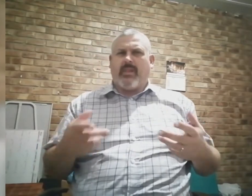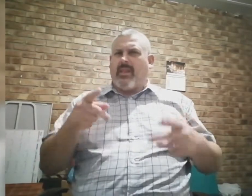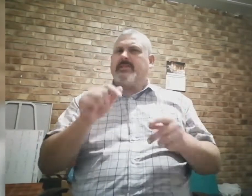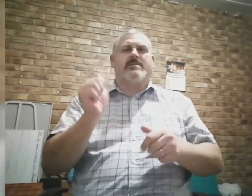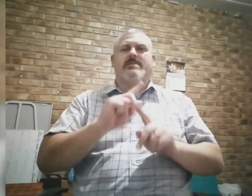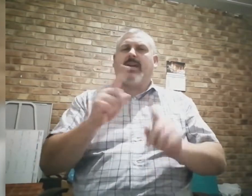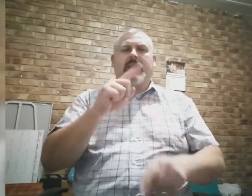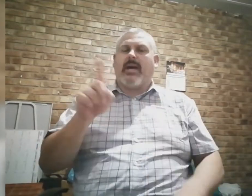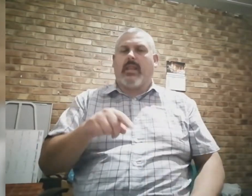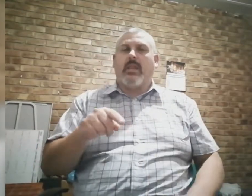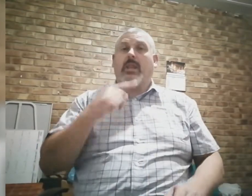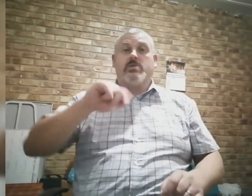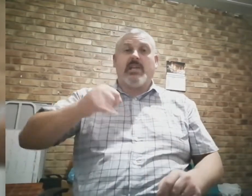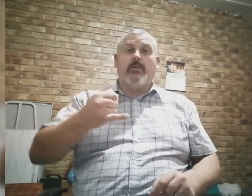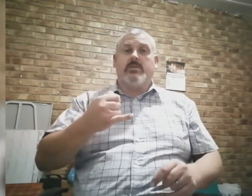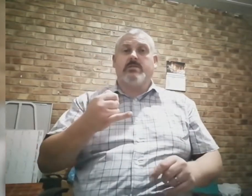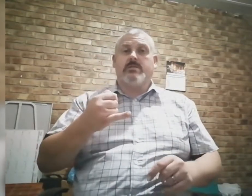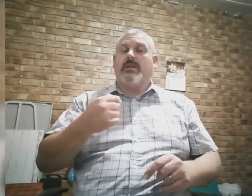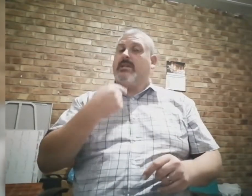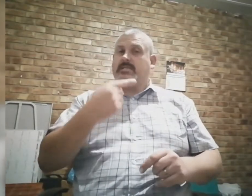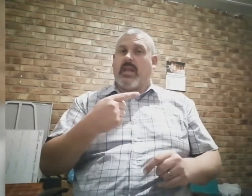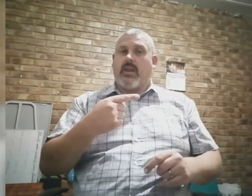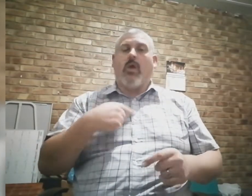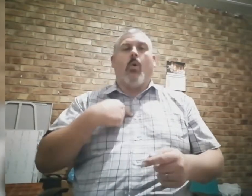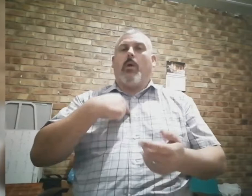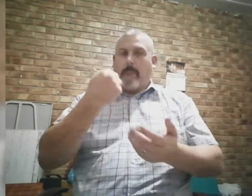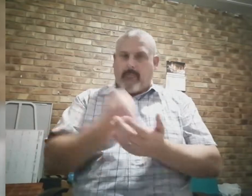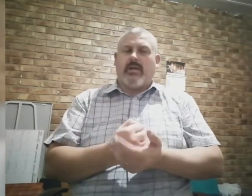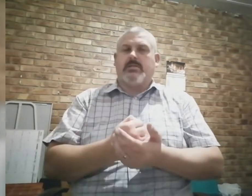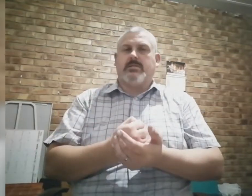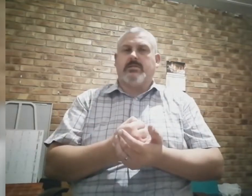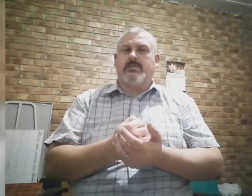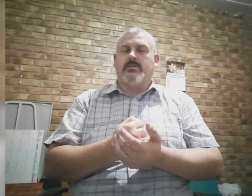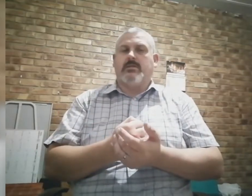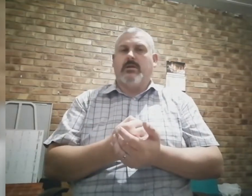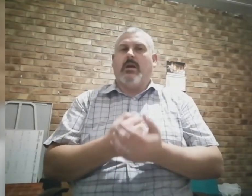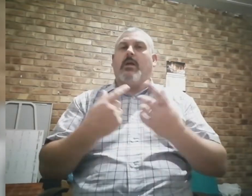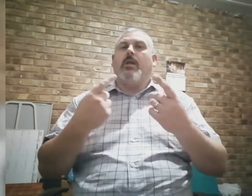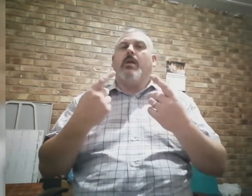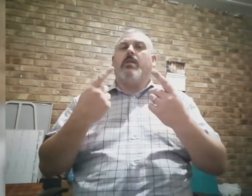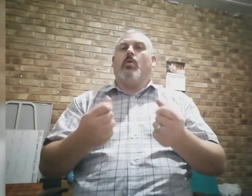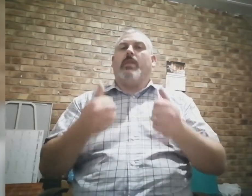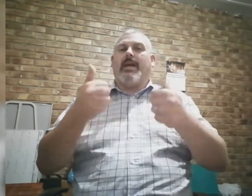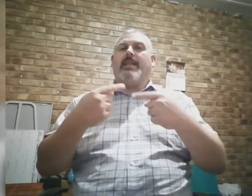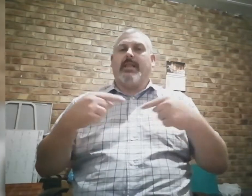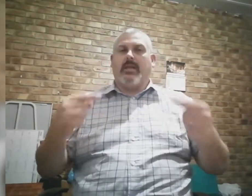Not the head. James said, we must do the head thing.